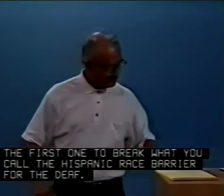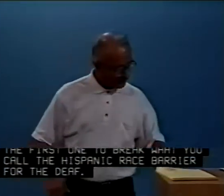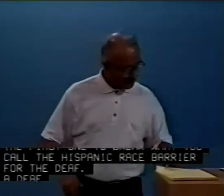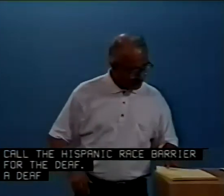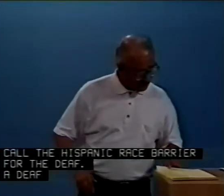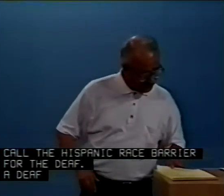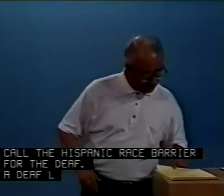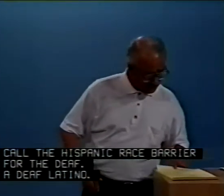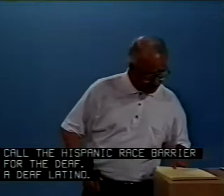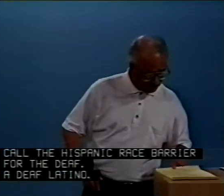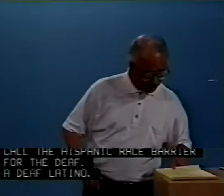good.